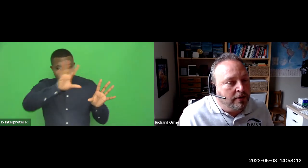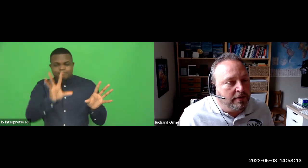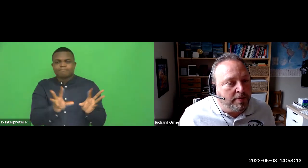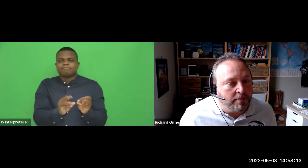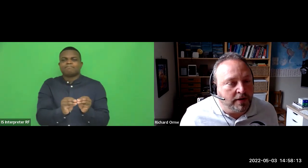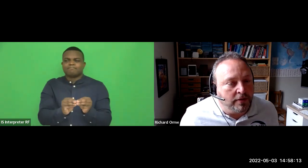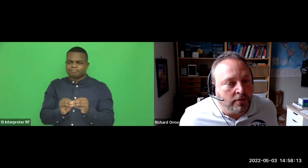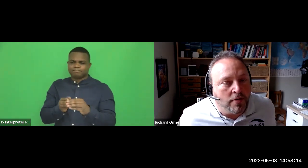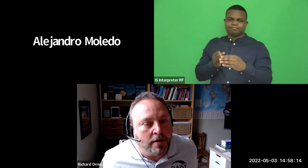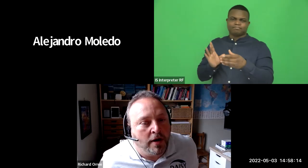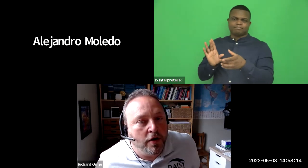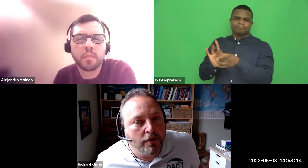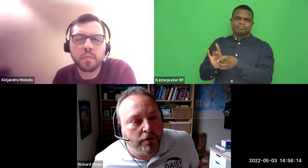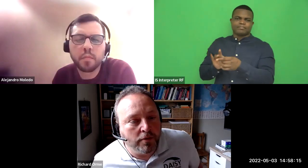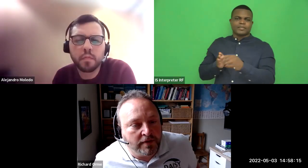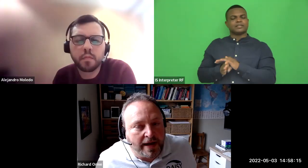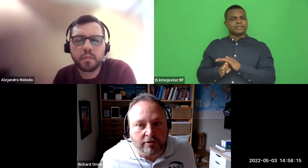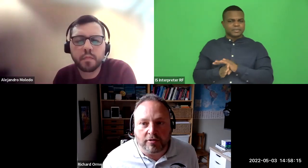at